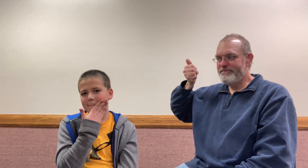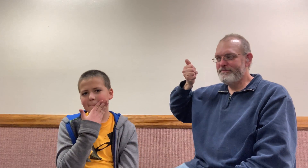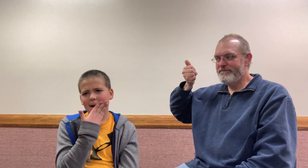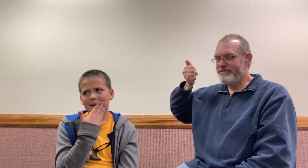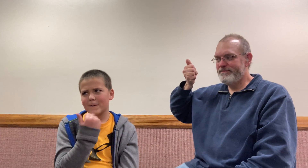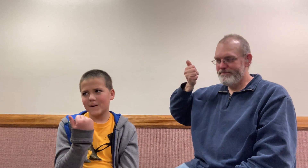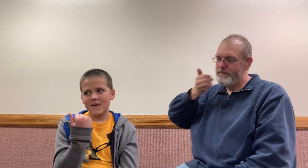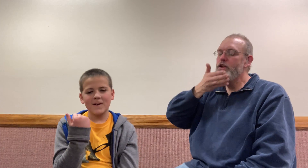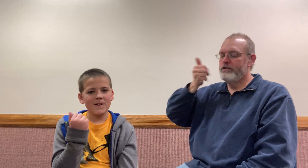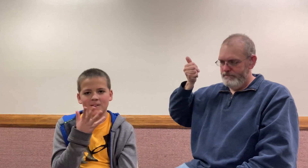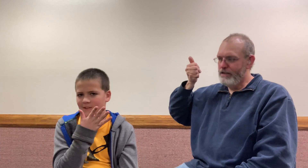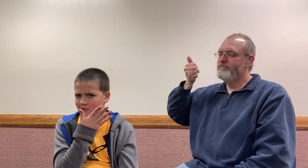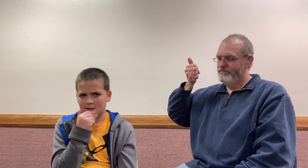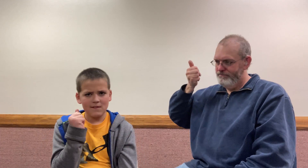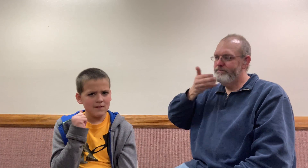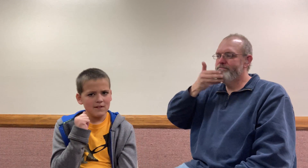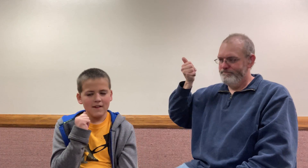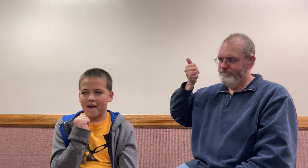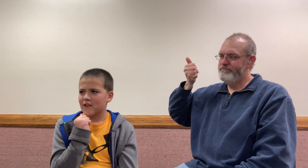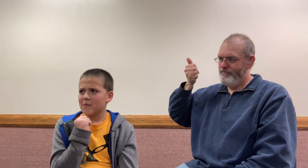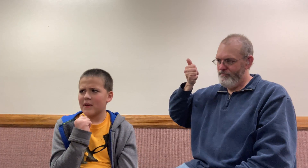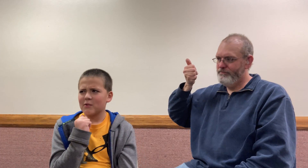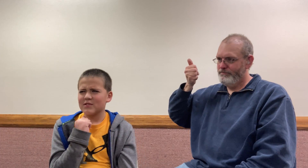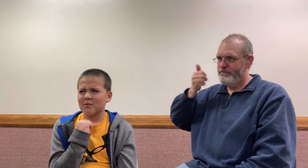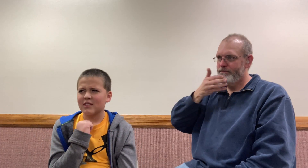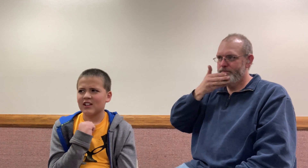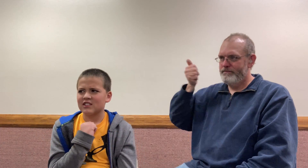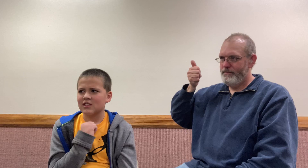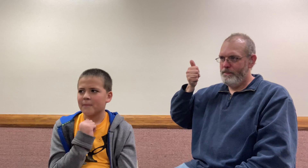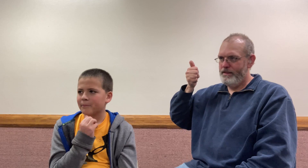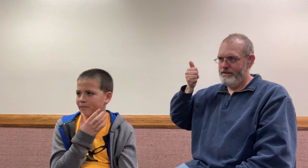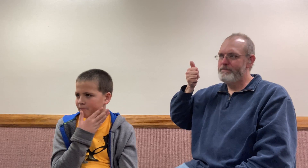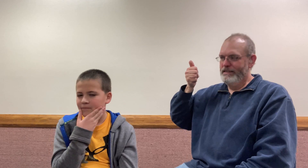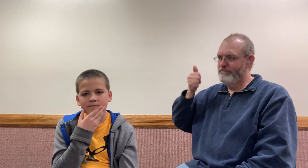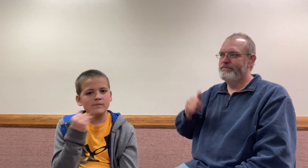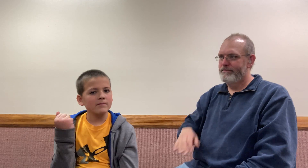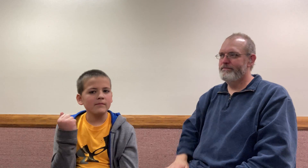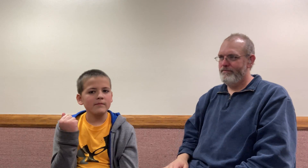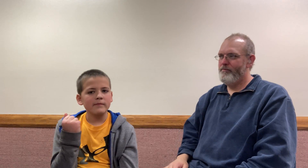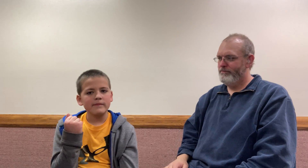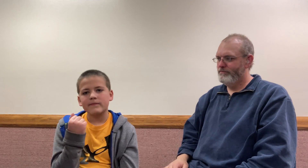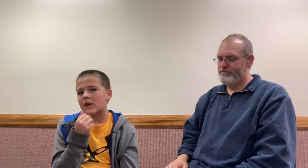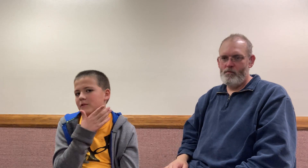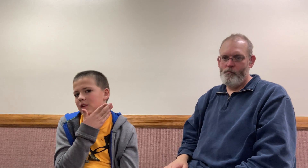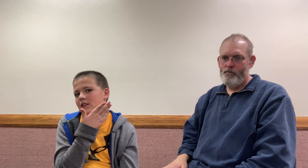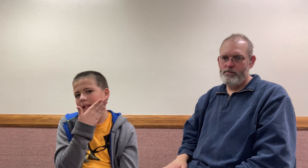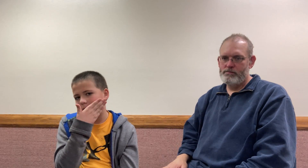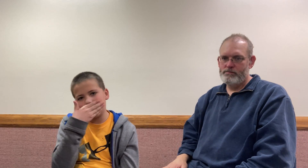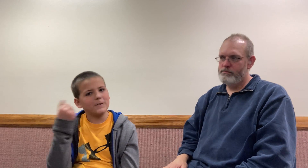Better. better. Better. I thought So it's better like was across your something chin. Better. else. I was thinking like across your